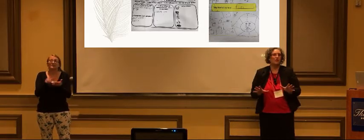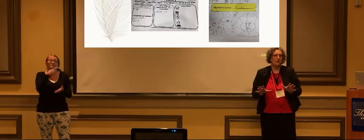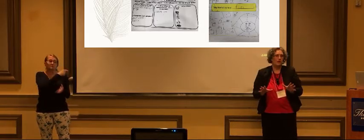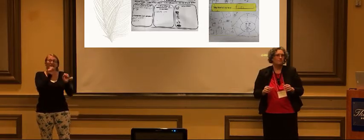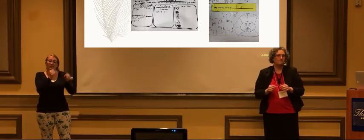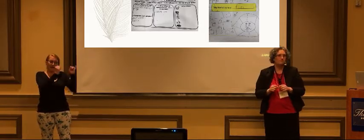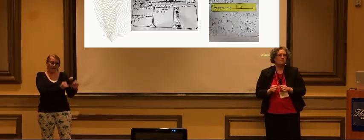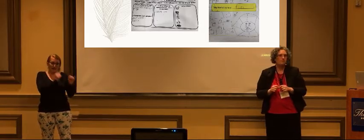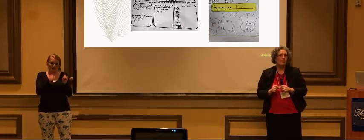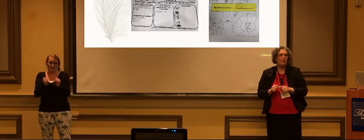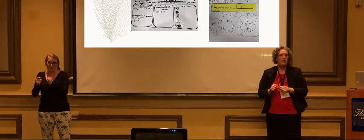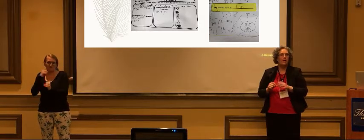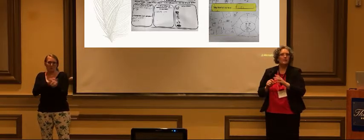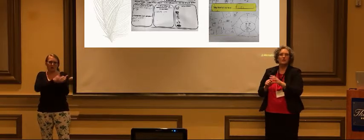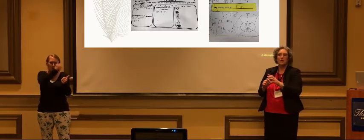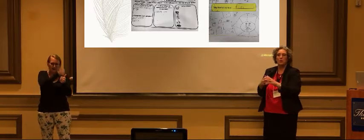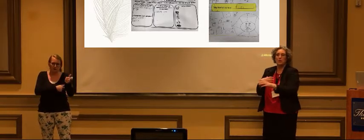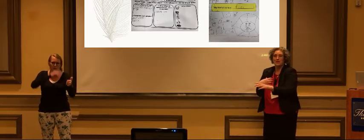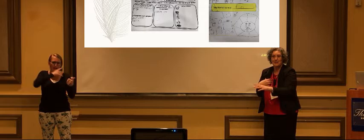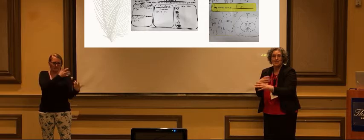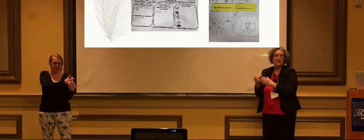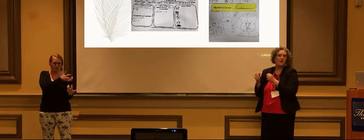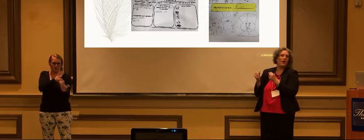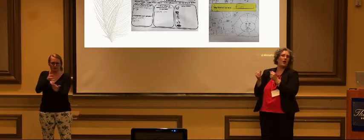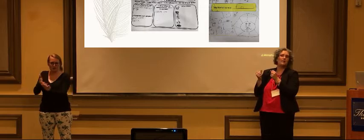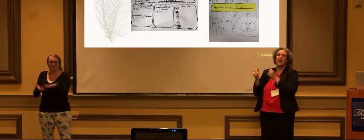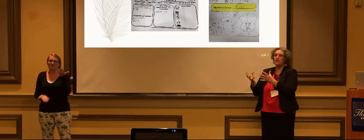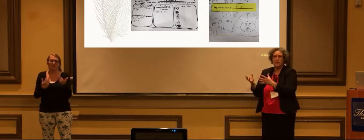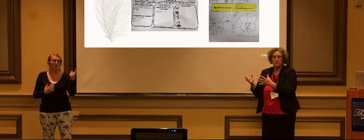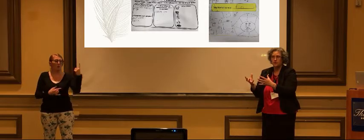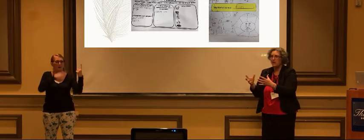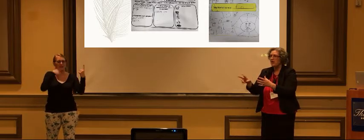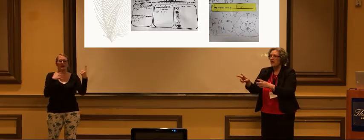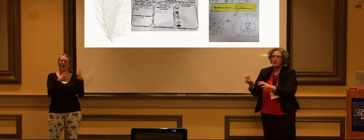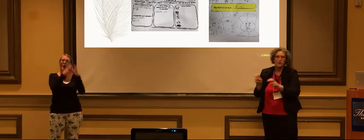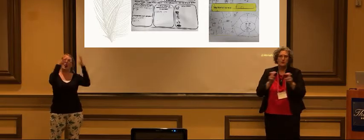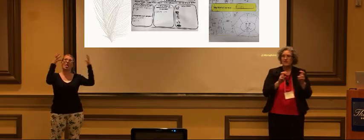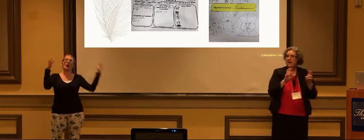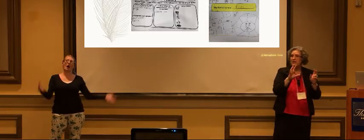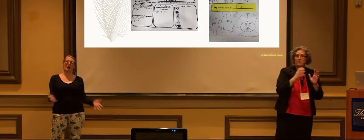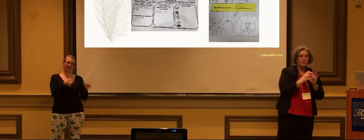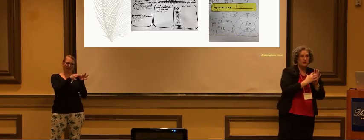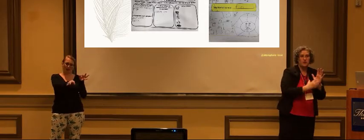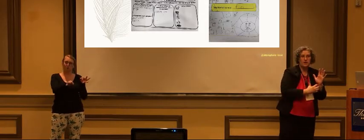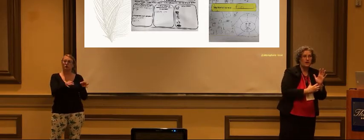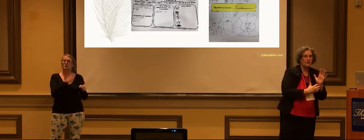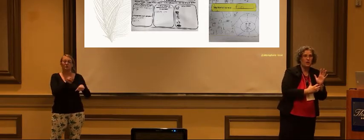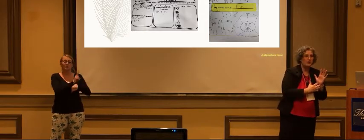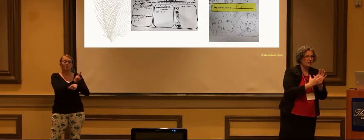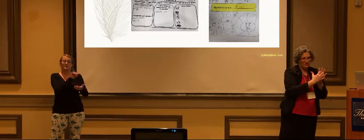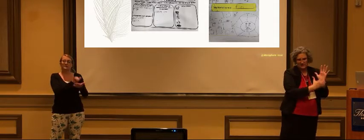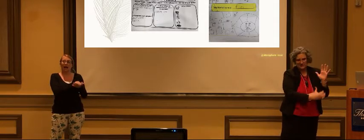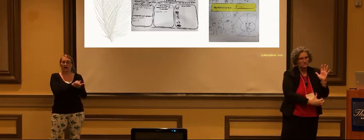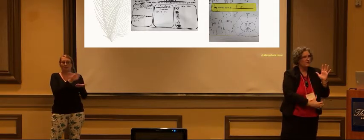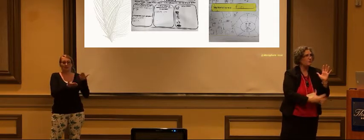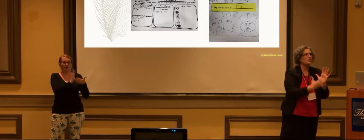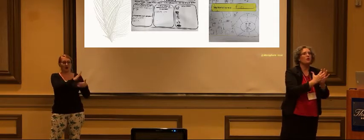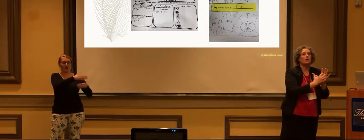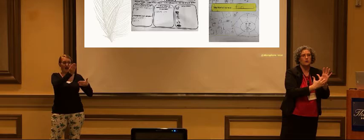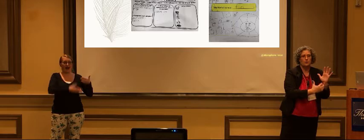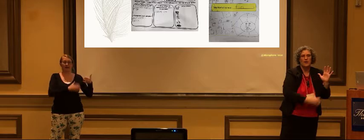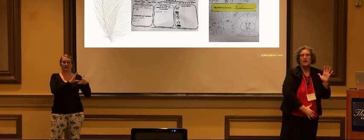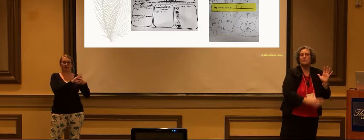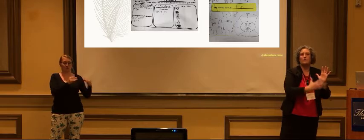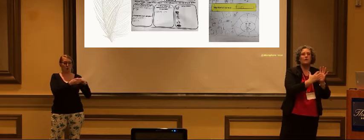individual for each kid. All right, so one kid can have a ton of language, and we use that, and maybe their end product is